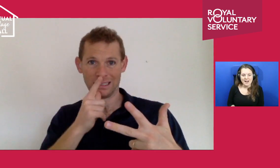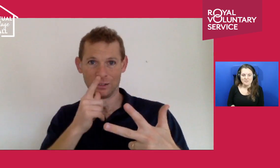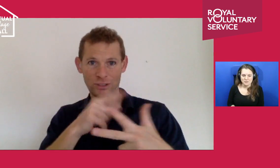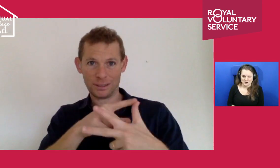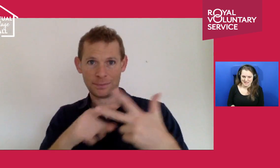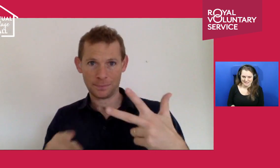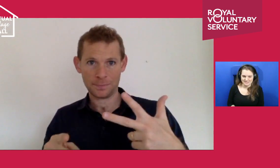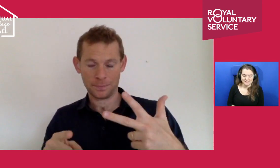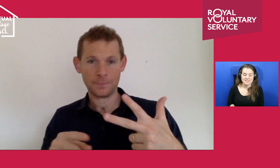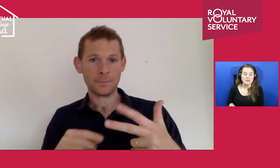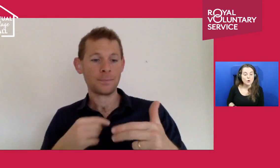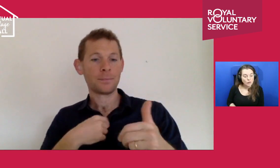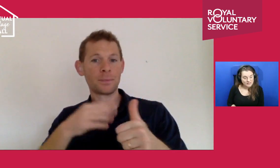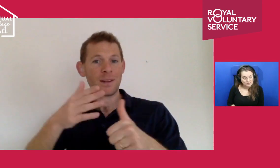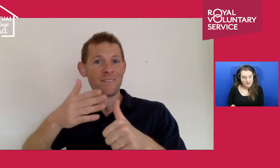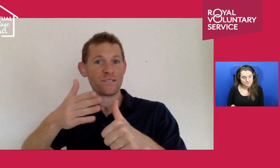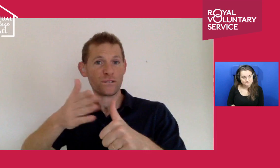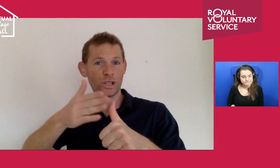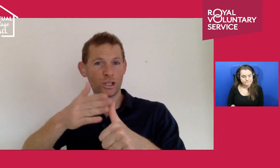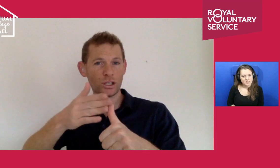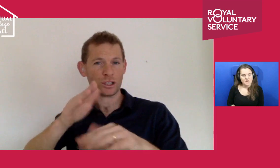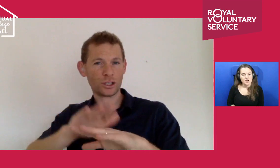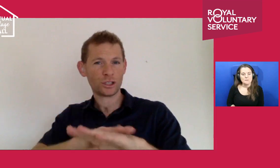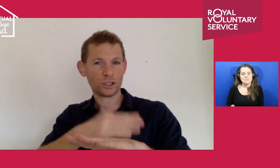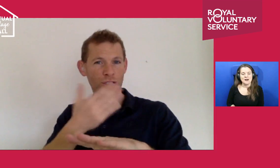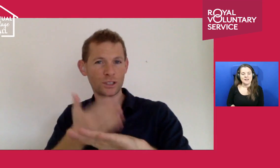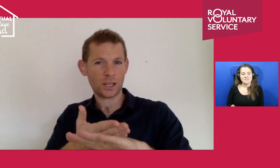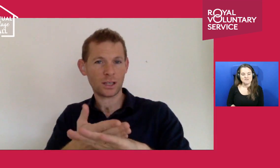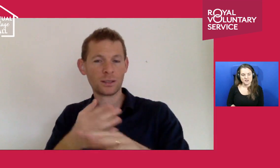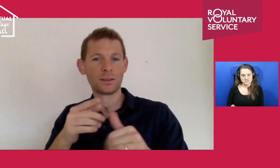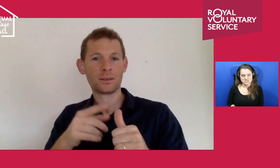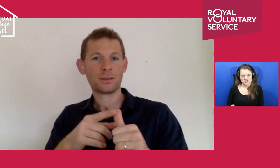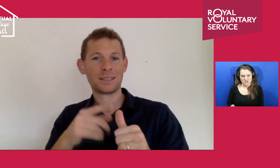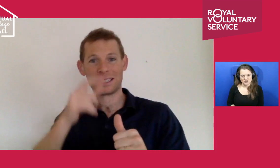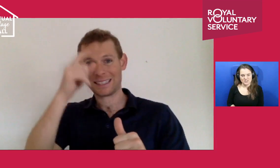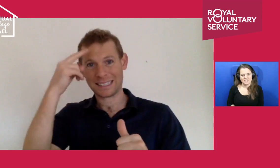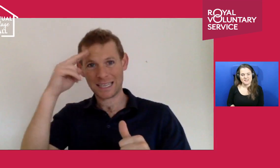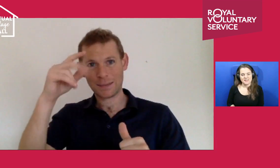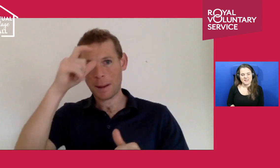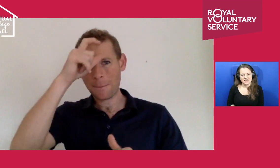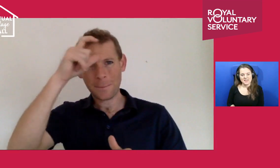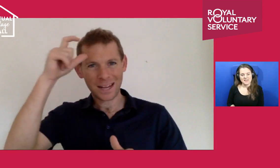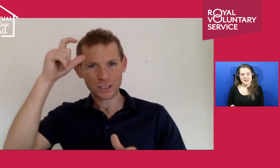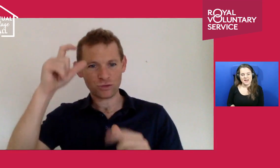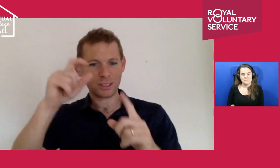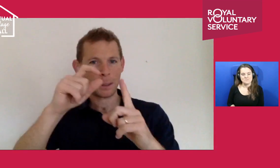I have 3 kids. They're all hearing. My first son,